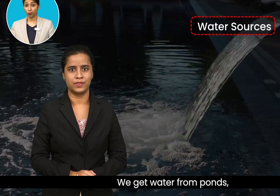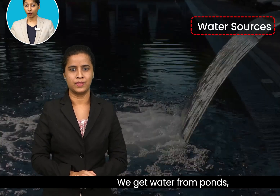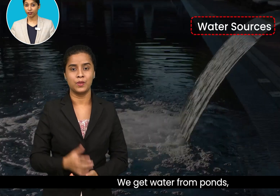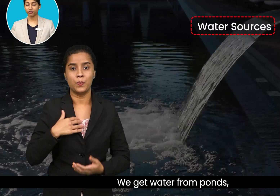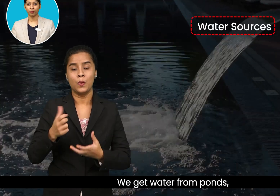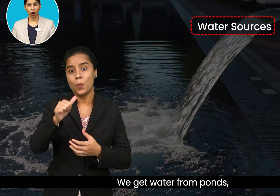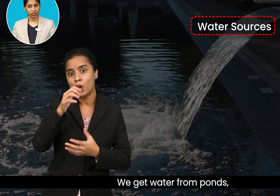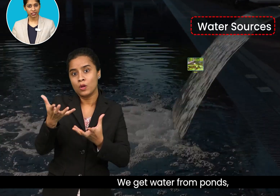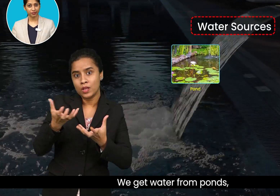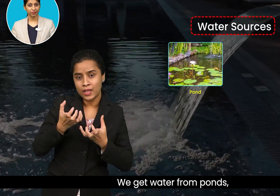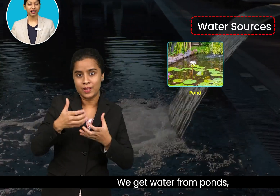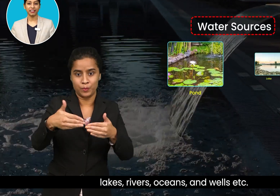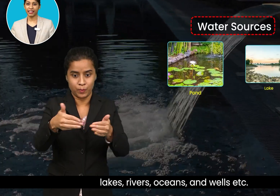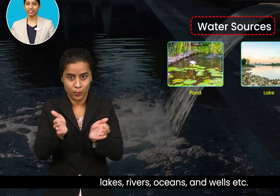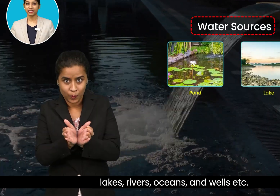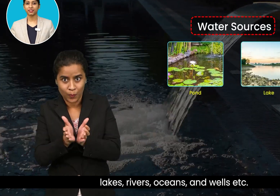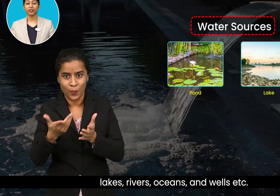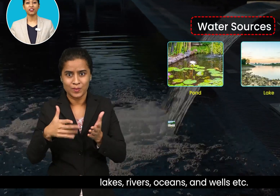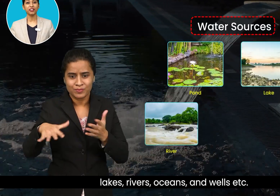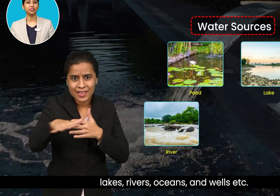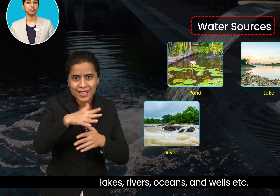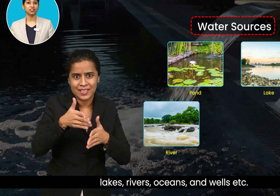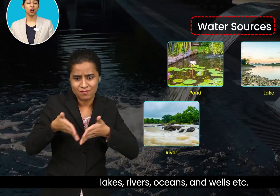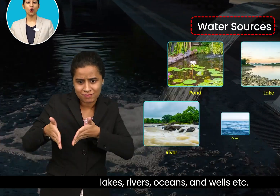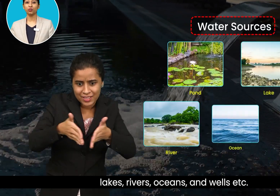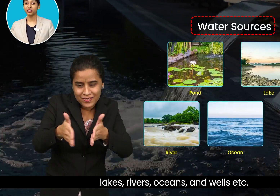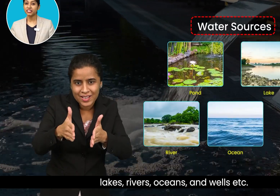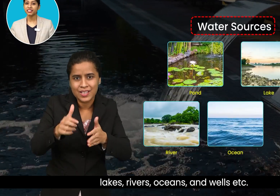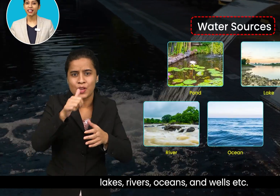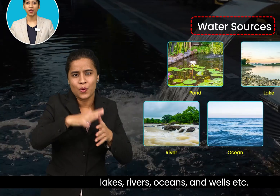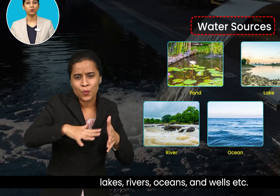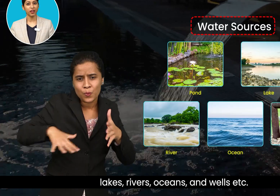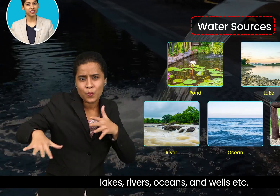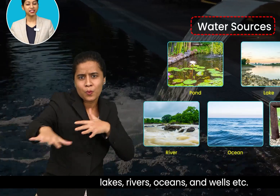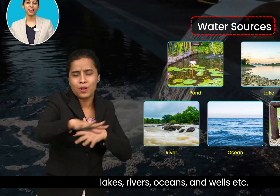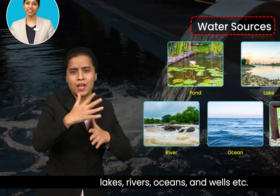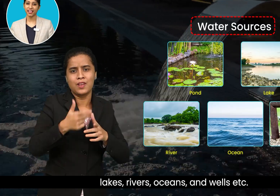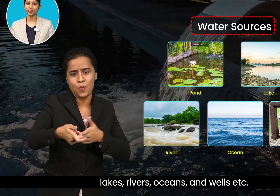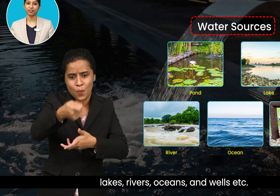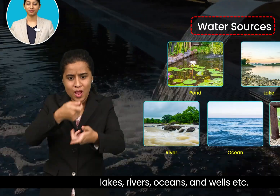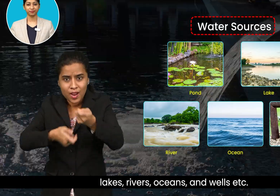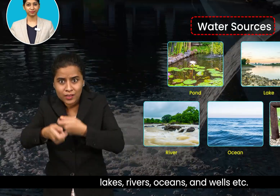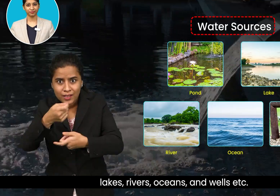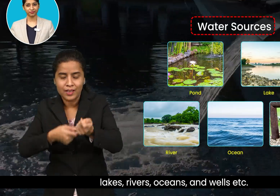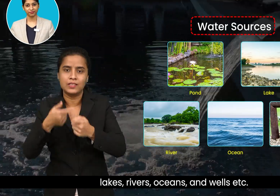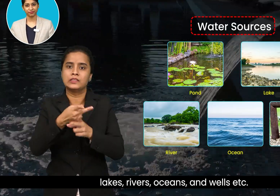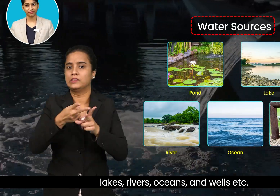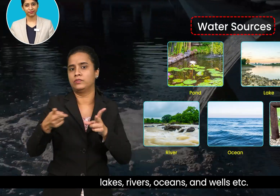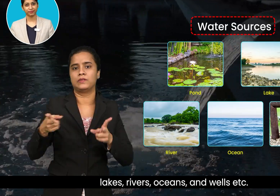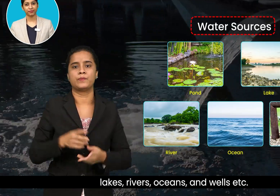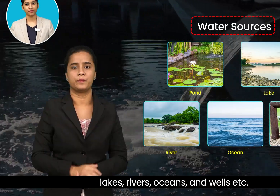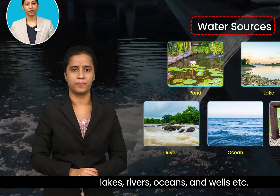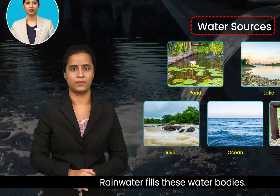We get water from ponds, lakes, rivers, oceans and wells, etc.